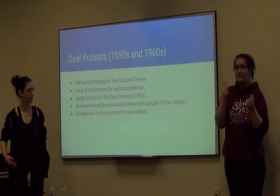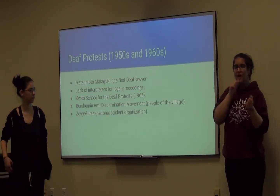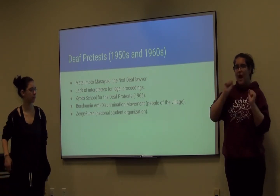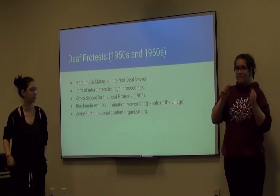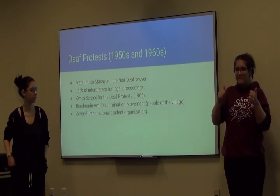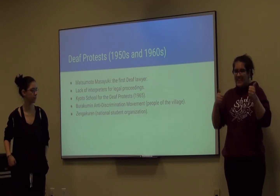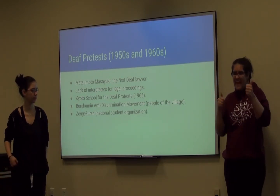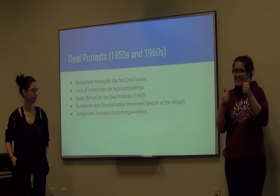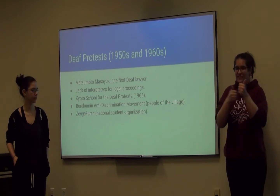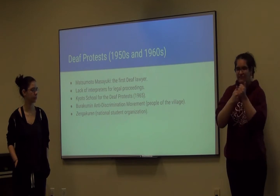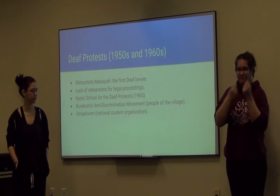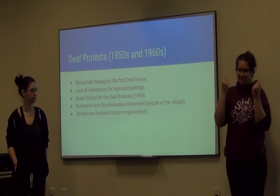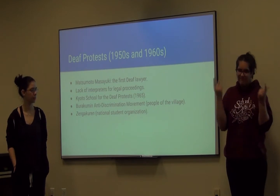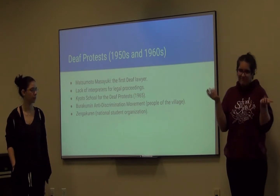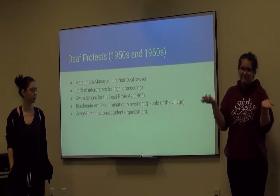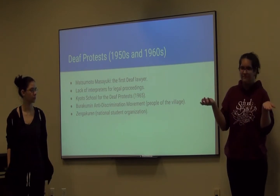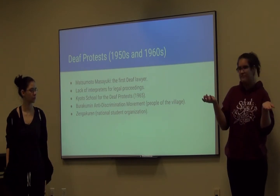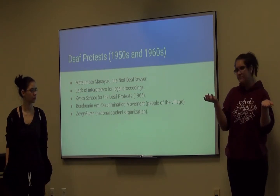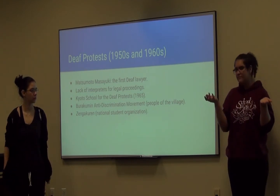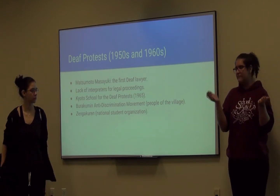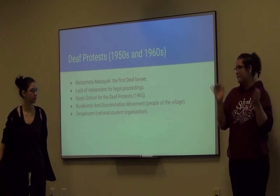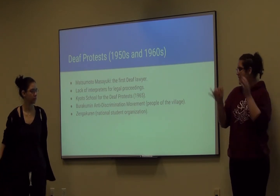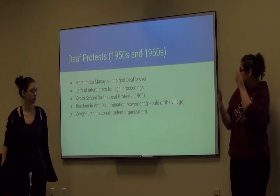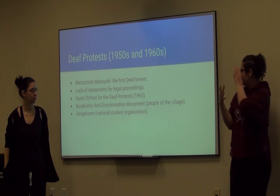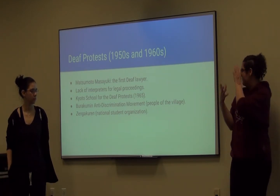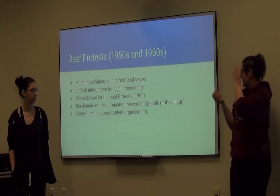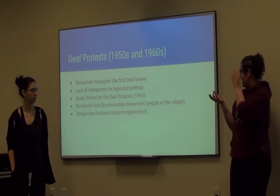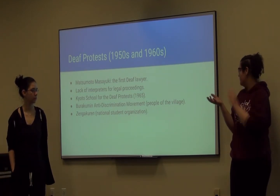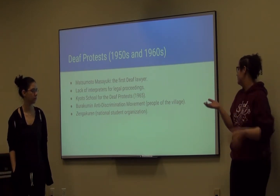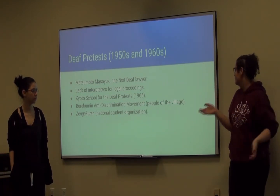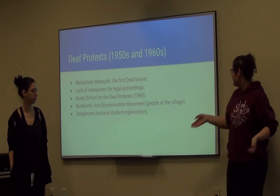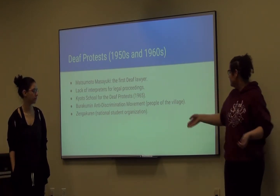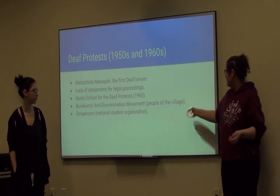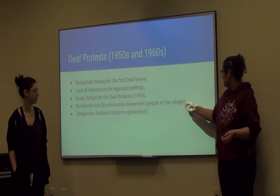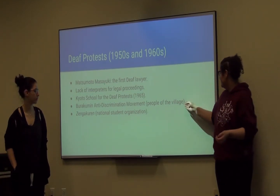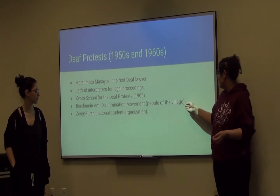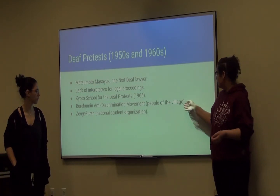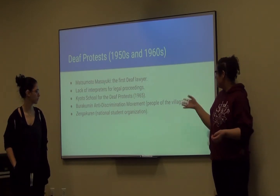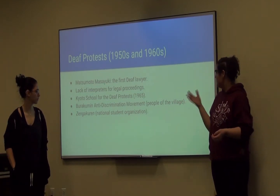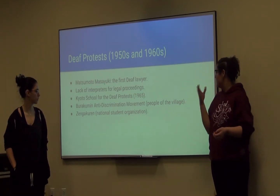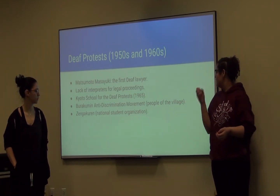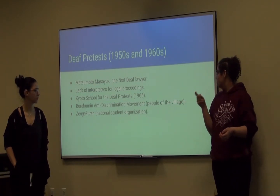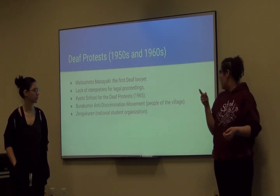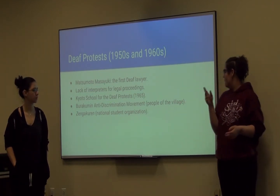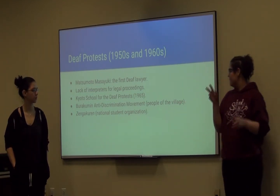any sign language, and it made it very difficult to try and catch up.